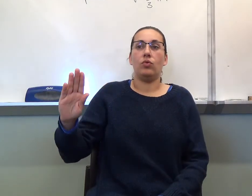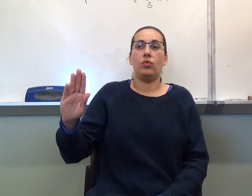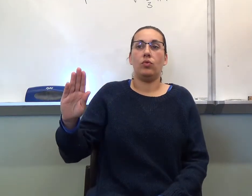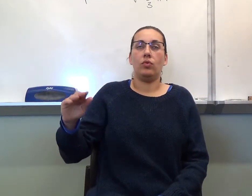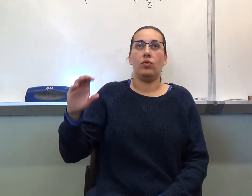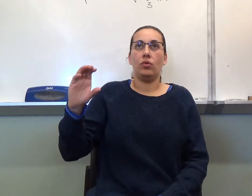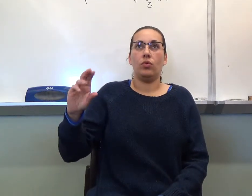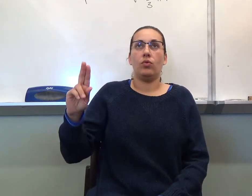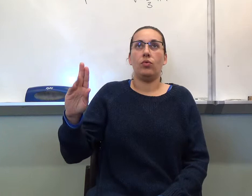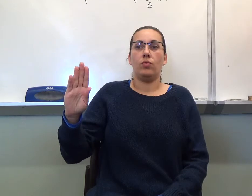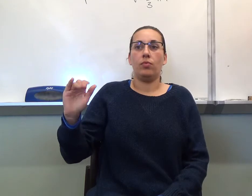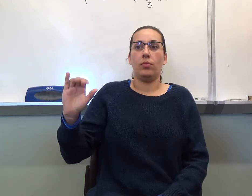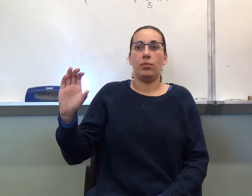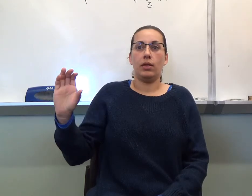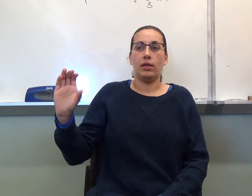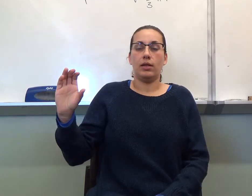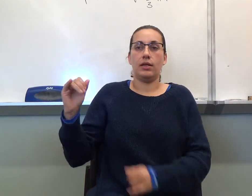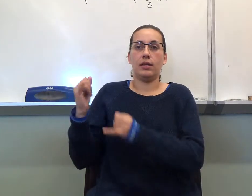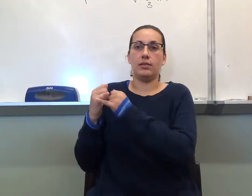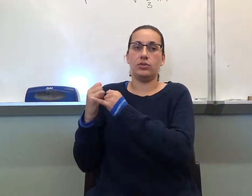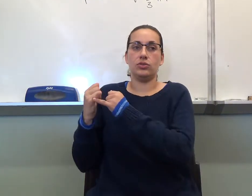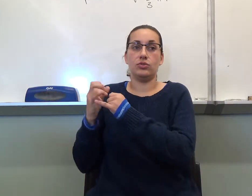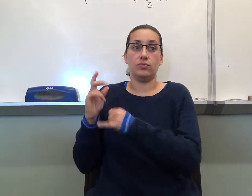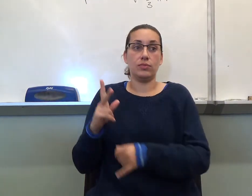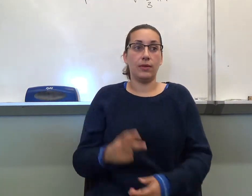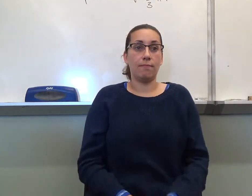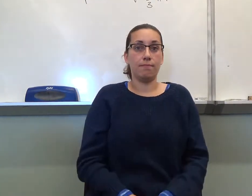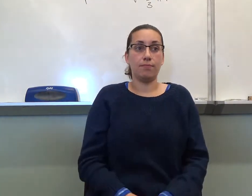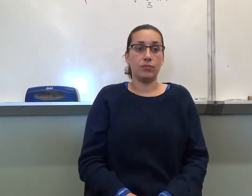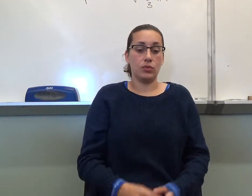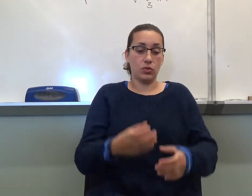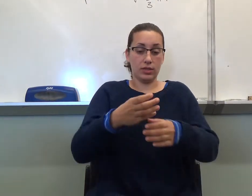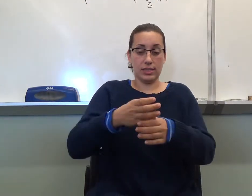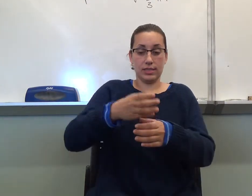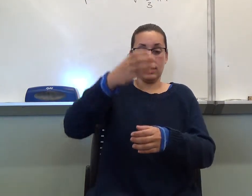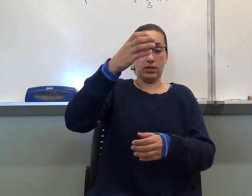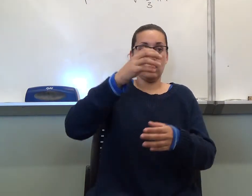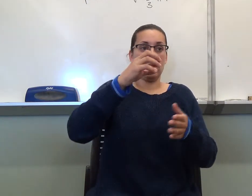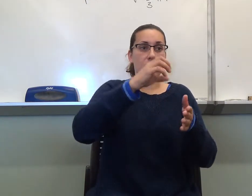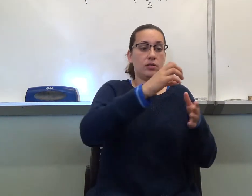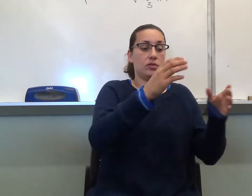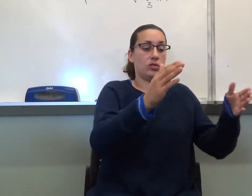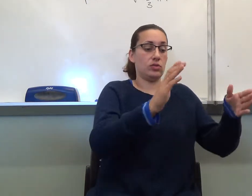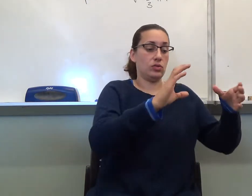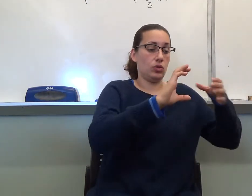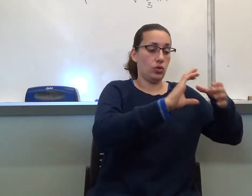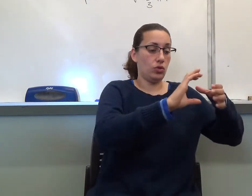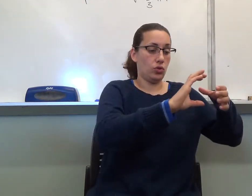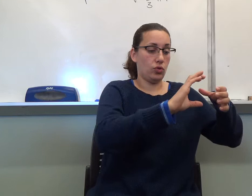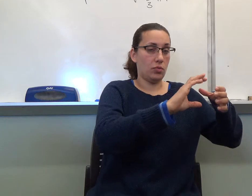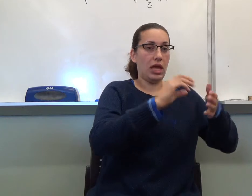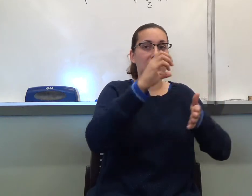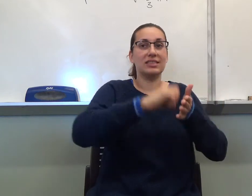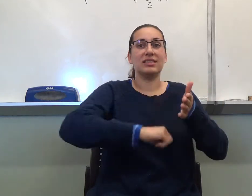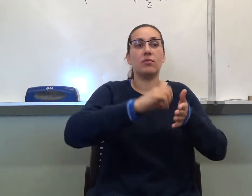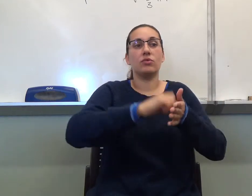subtract the volume of the cylinder from the whole, from the entire cube. So it's V for the cube minus V for the